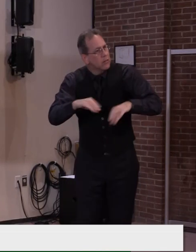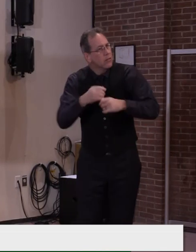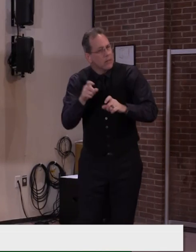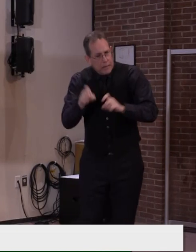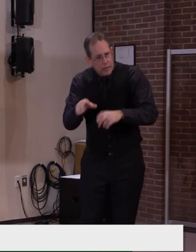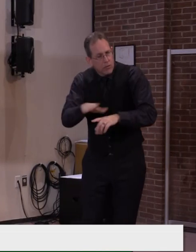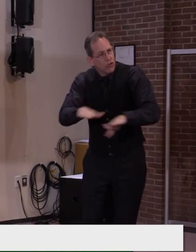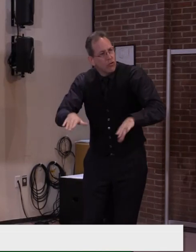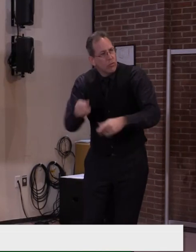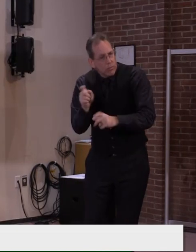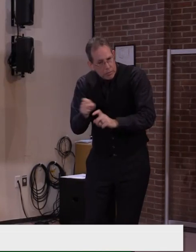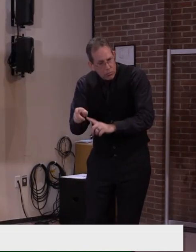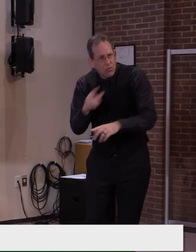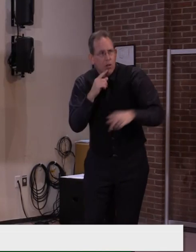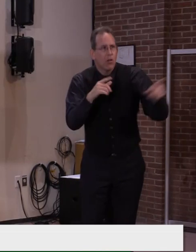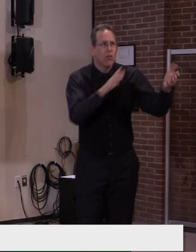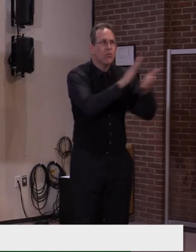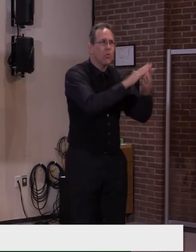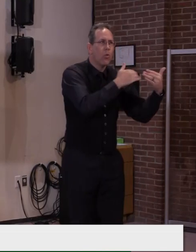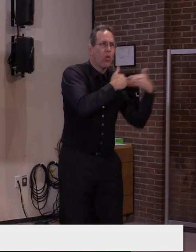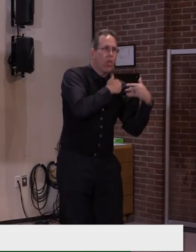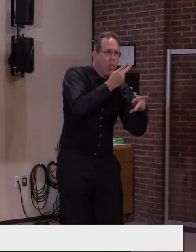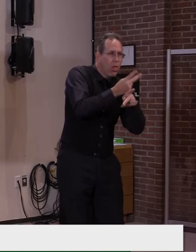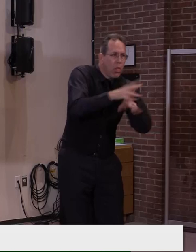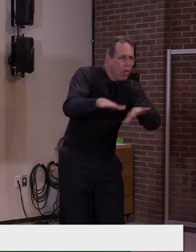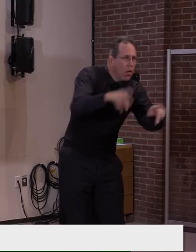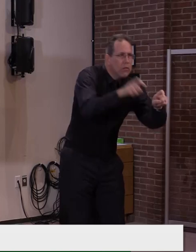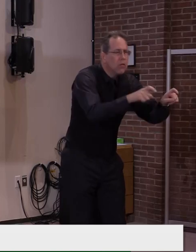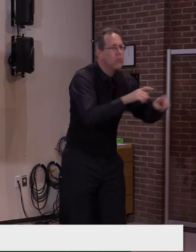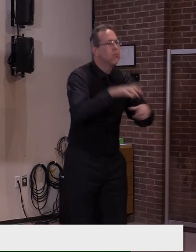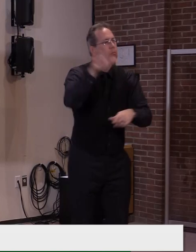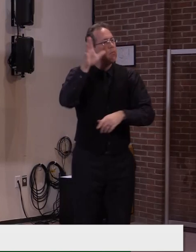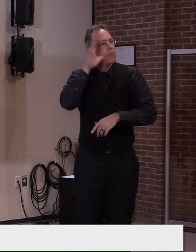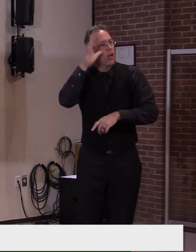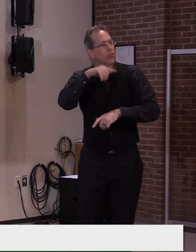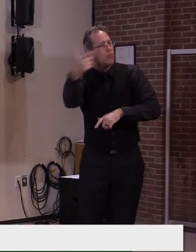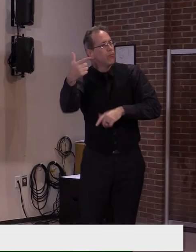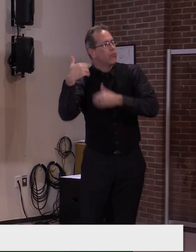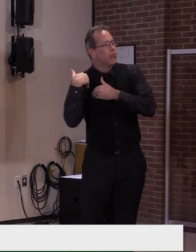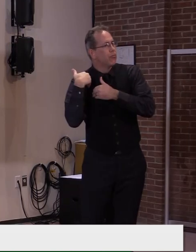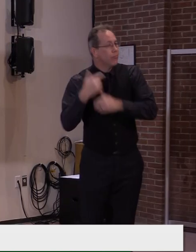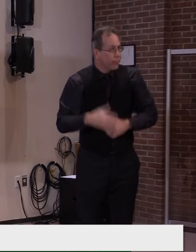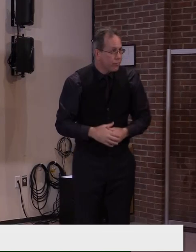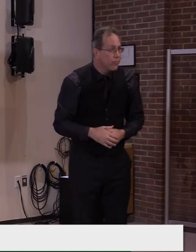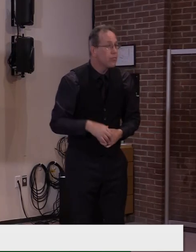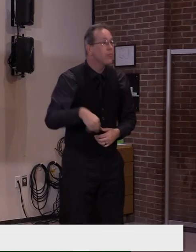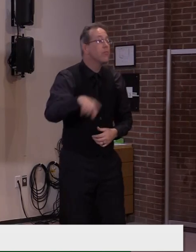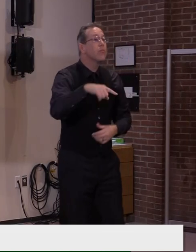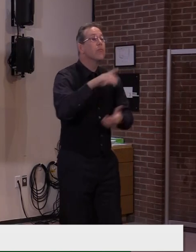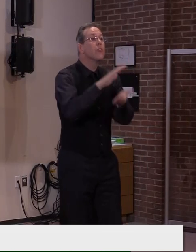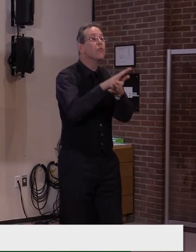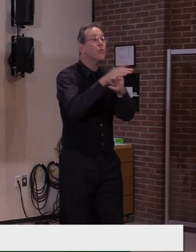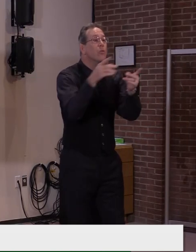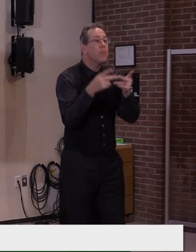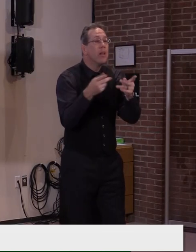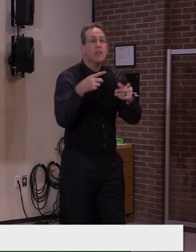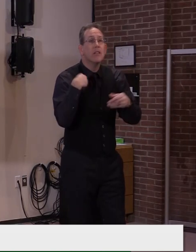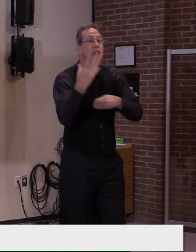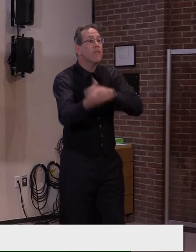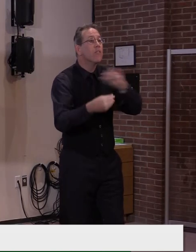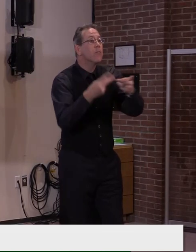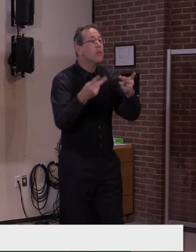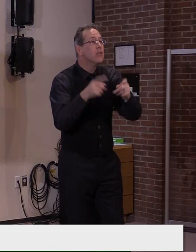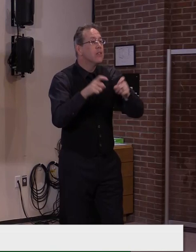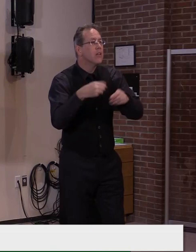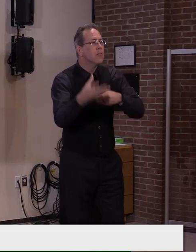going to see. Essentially, schools become a distribution point of antigen tests for students and their families, not administrators